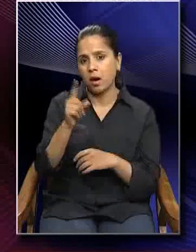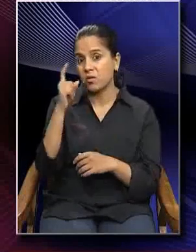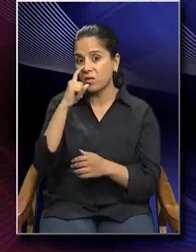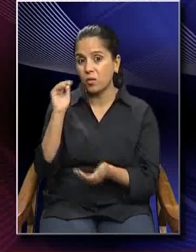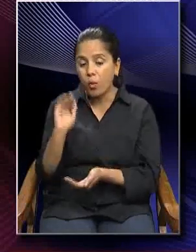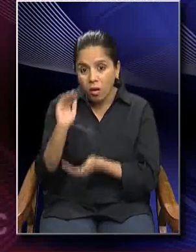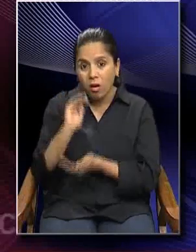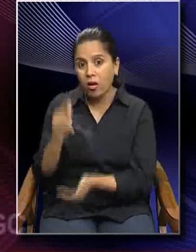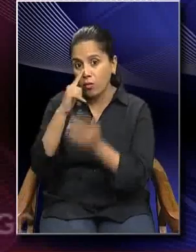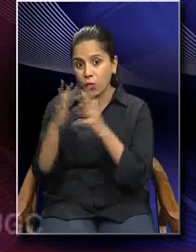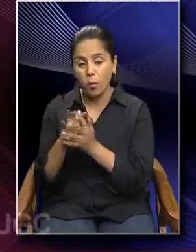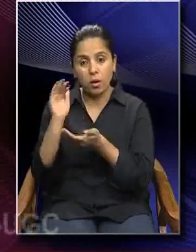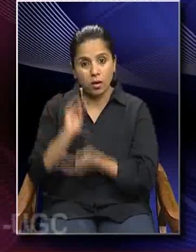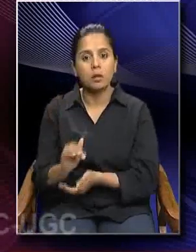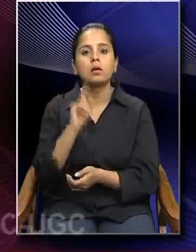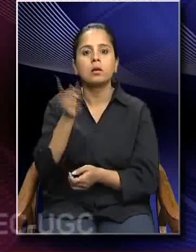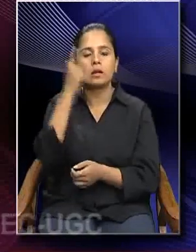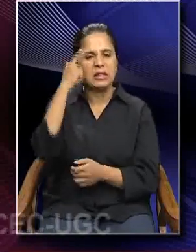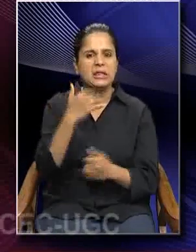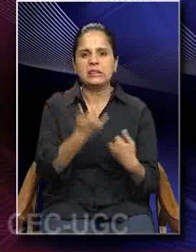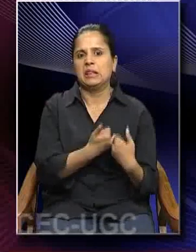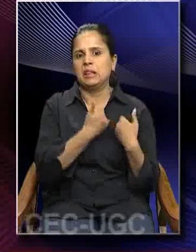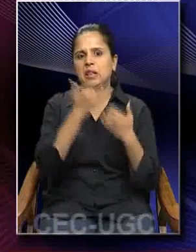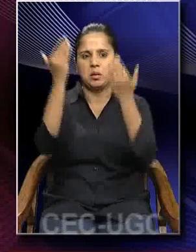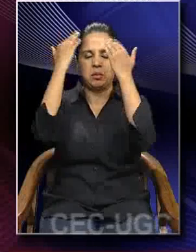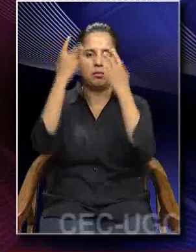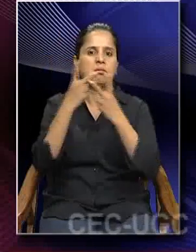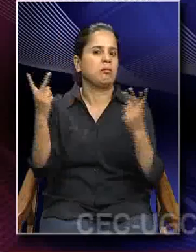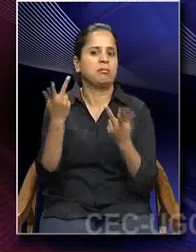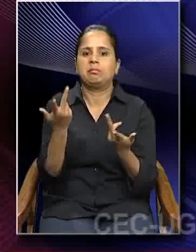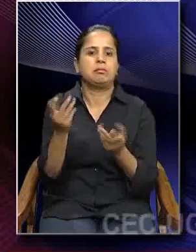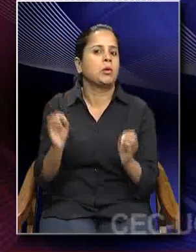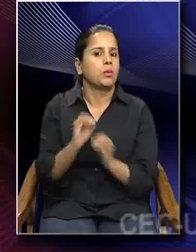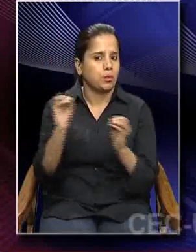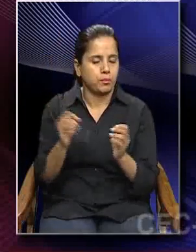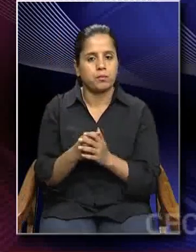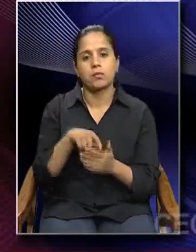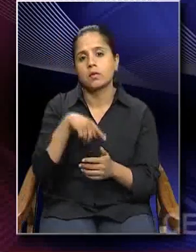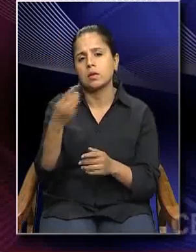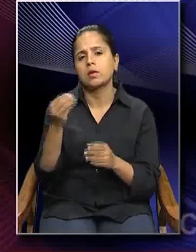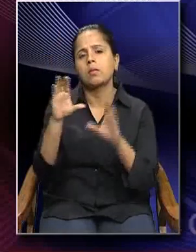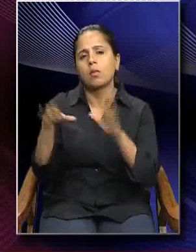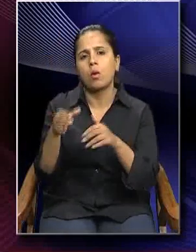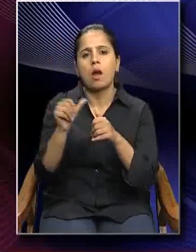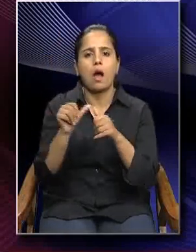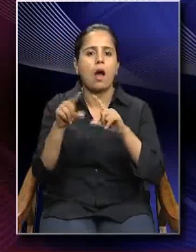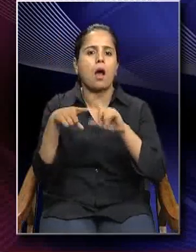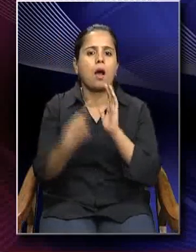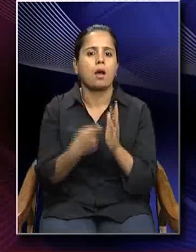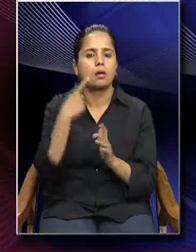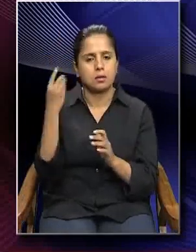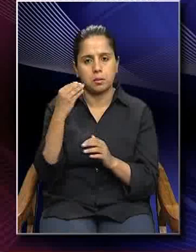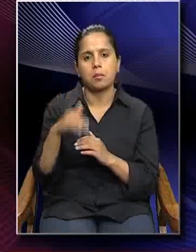child was considered as a curse. Some exceptions like Atri in the late